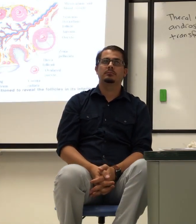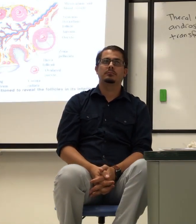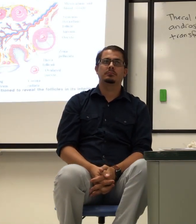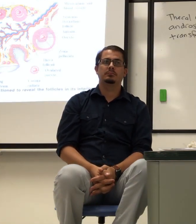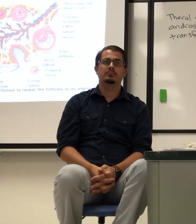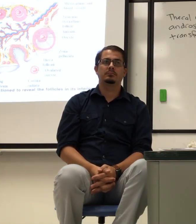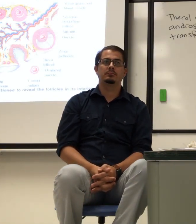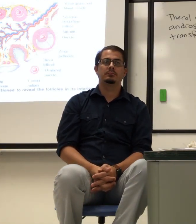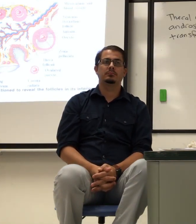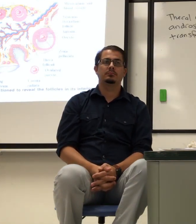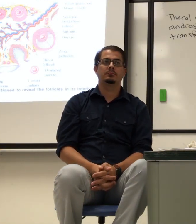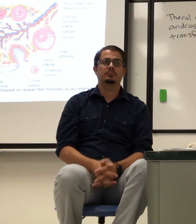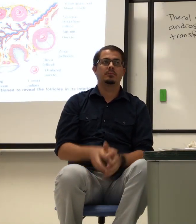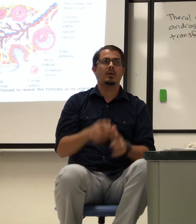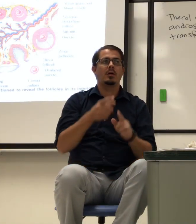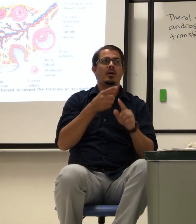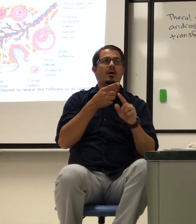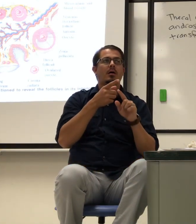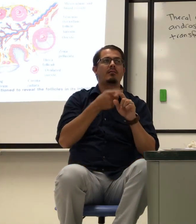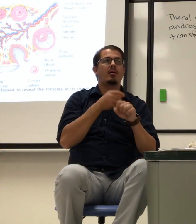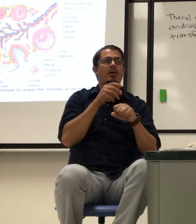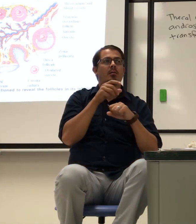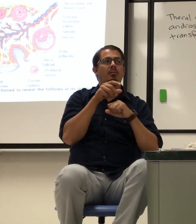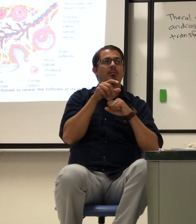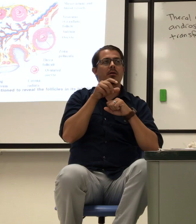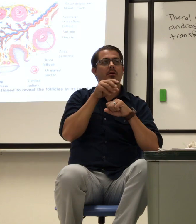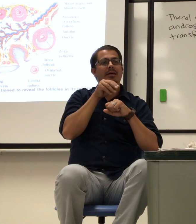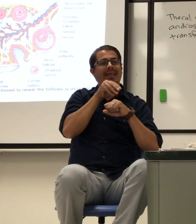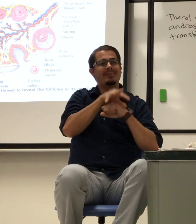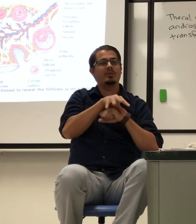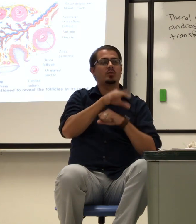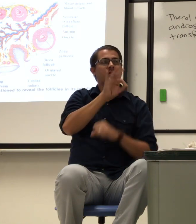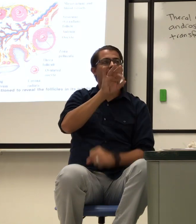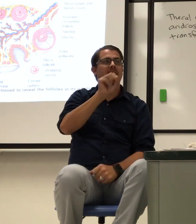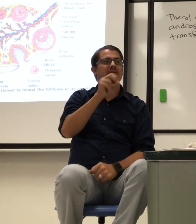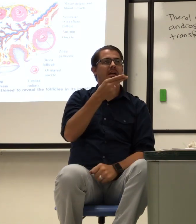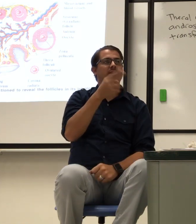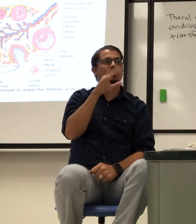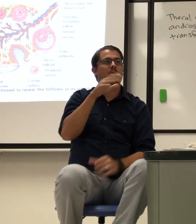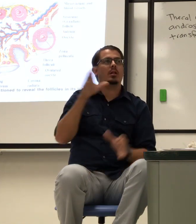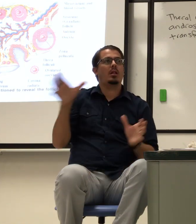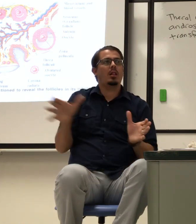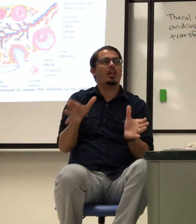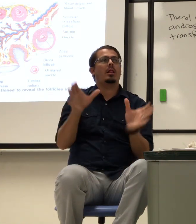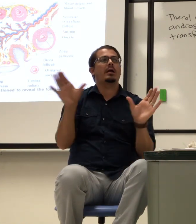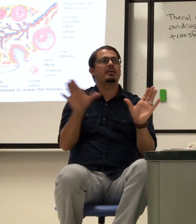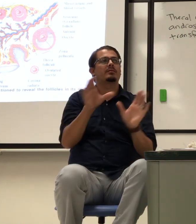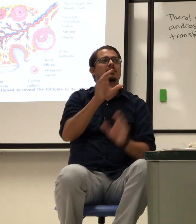Under the influence of FSH, you're going to boost the activity of aromatase.